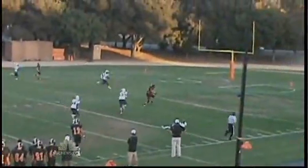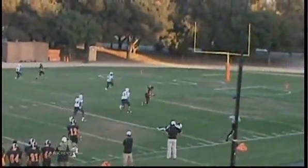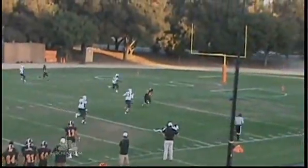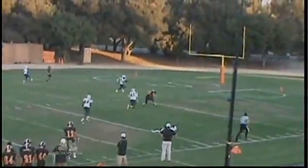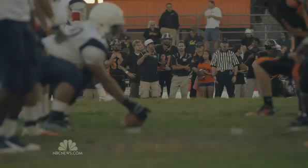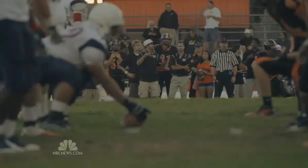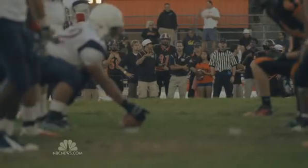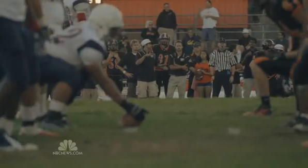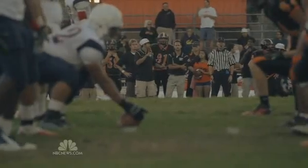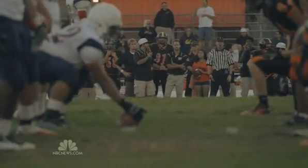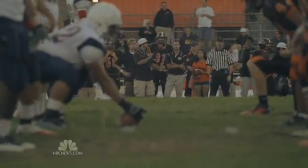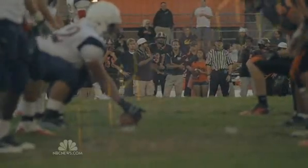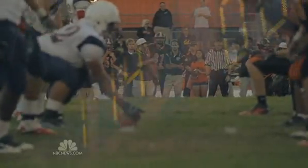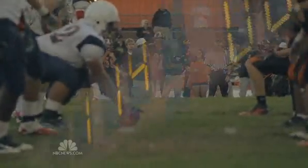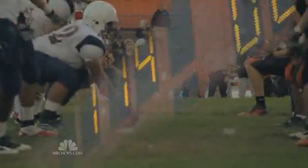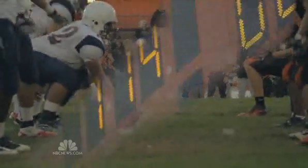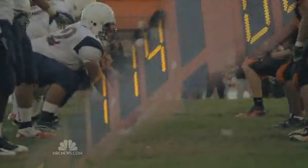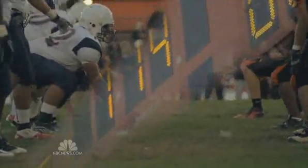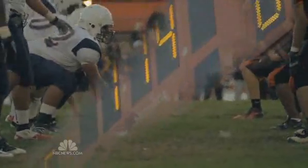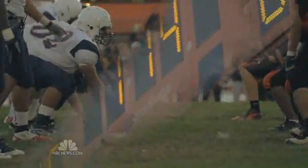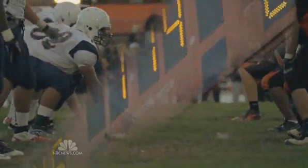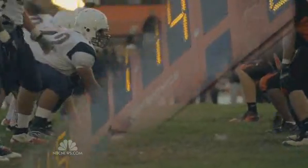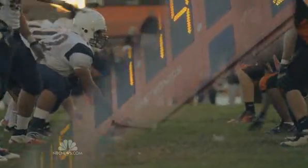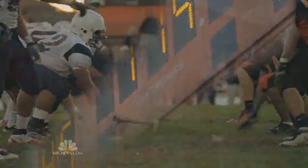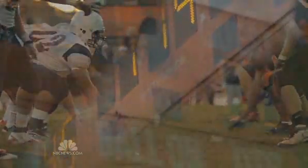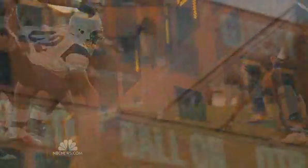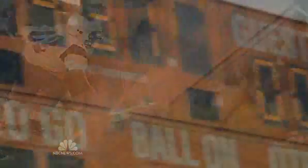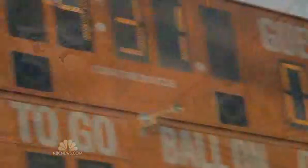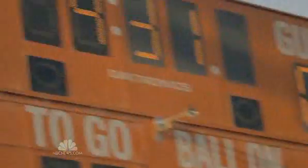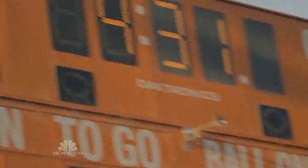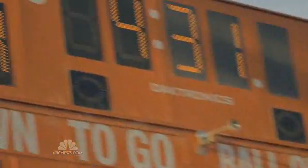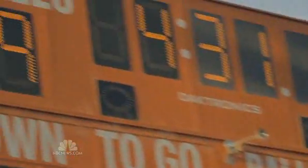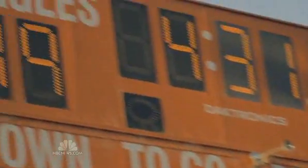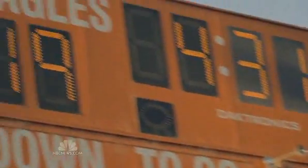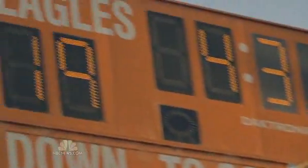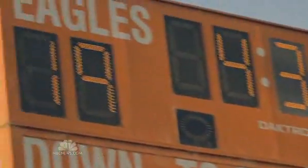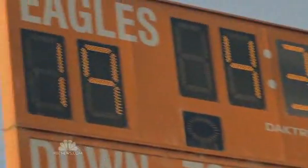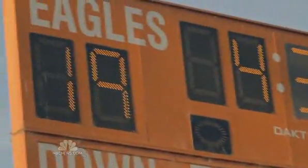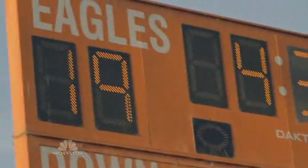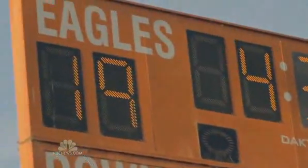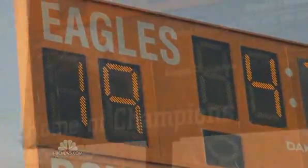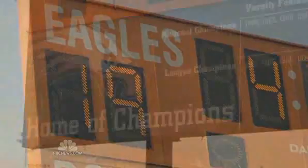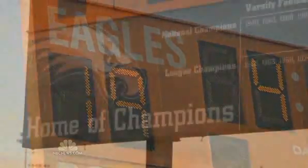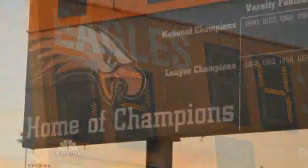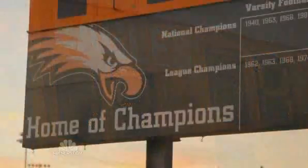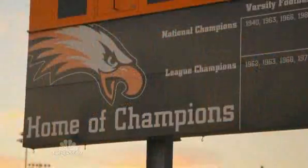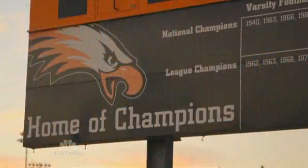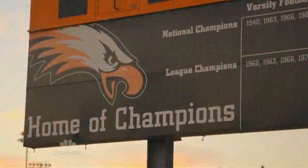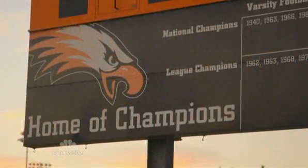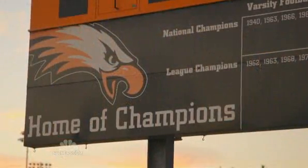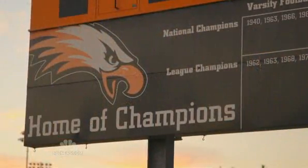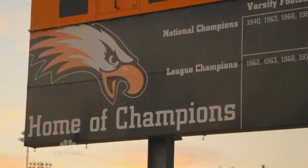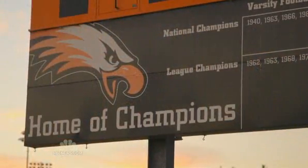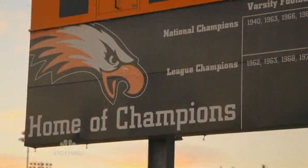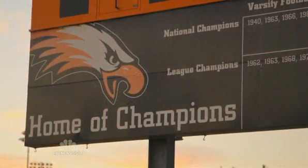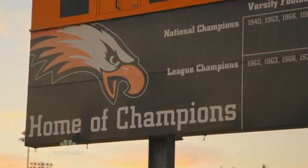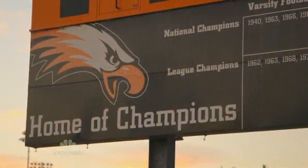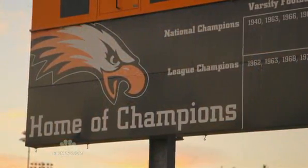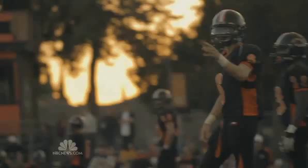One bigger opponent after another bit the dust. Almost all of them public schools. And the Eagles turned deafness into an advantage,